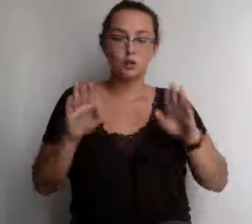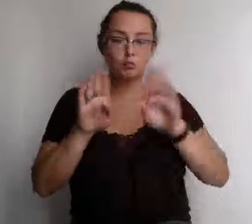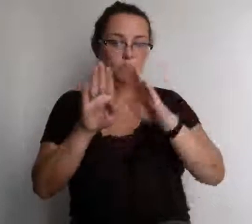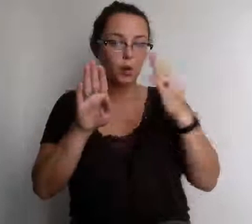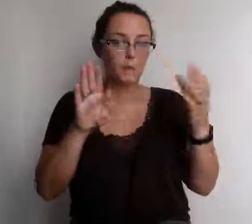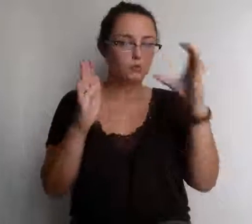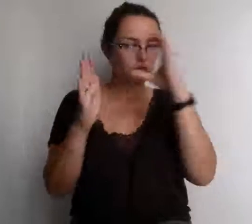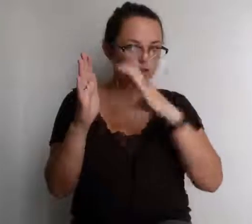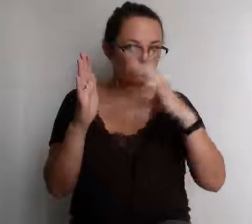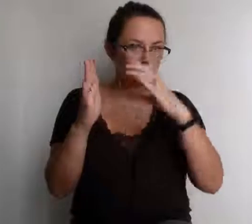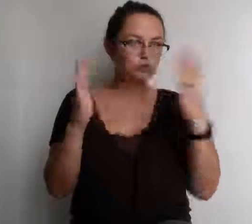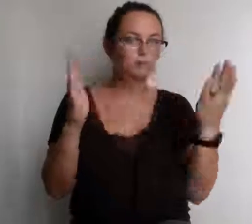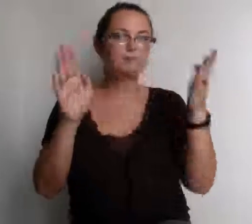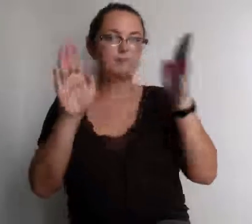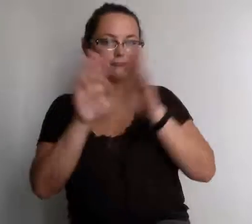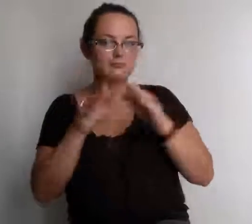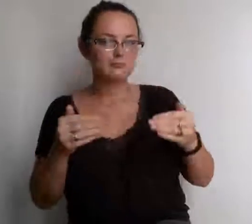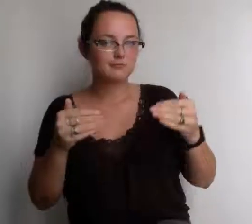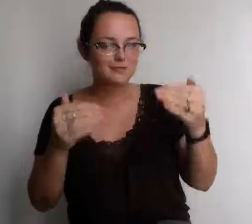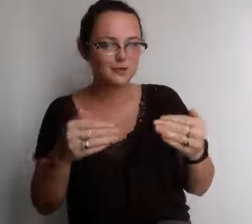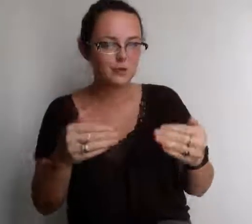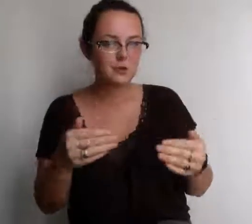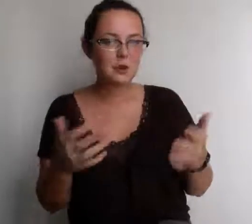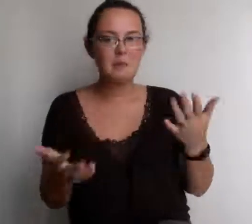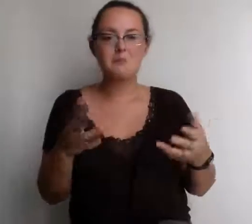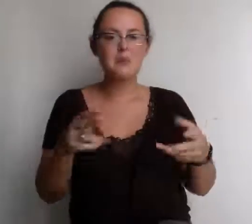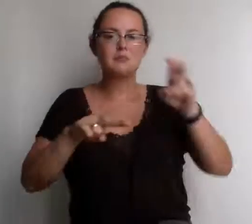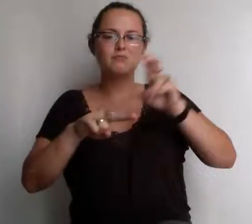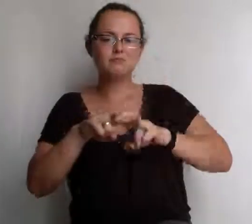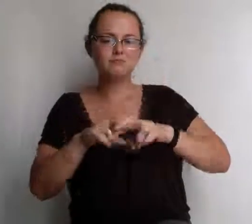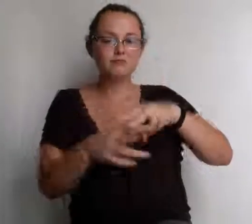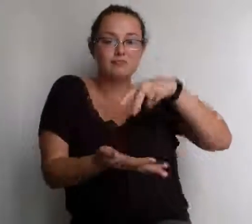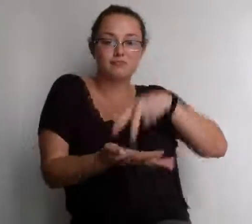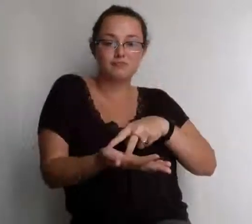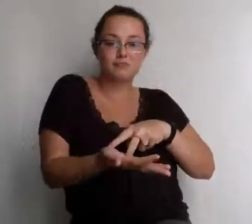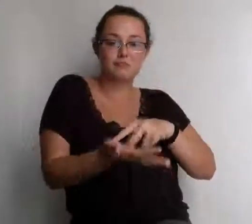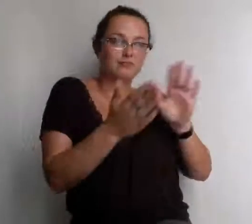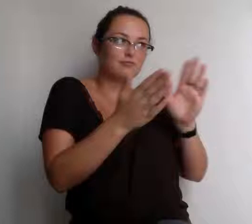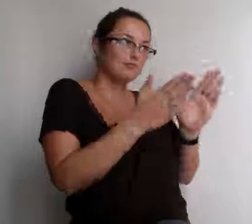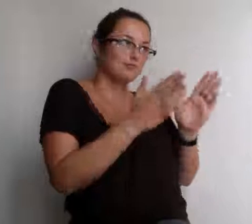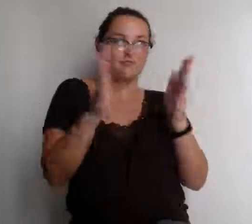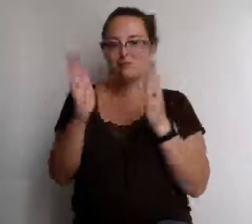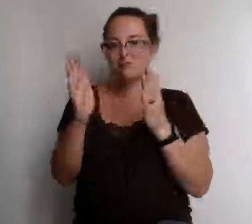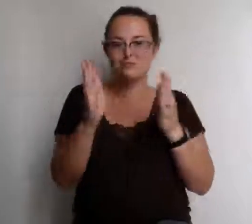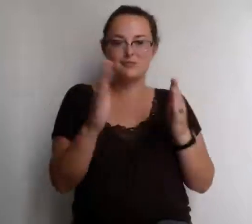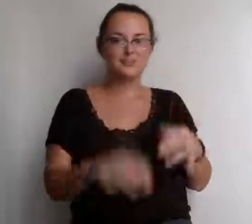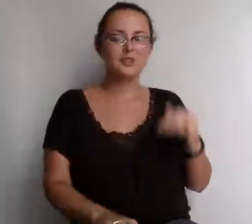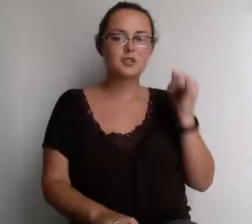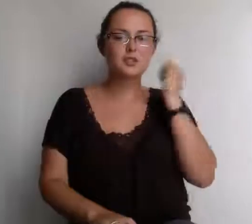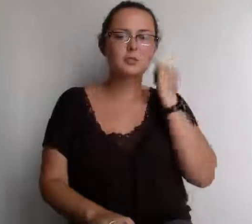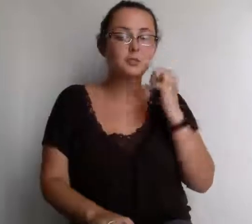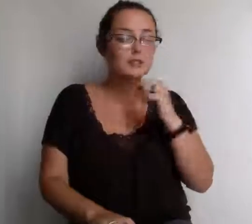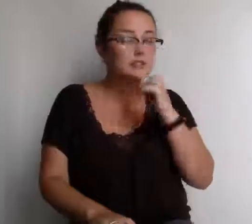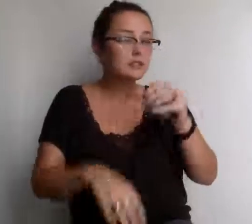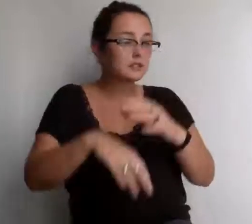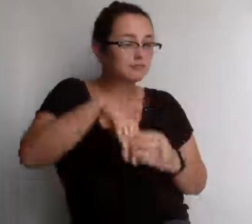as we assess it. I'll ask you to change positions, sit, stand, turn this way or that. And if there's anything that's uncomfortable,